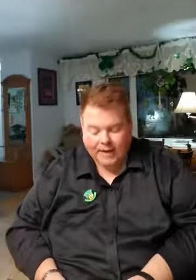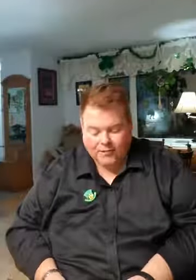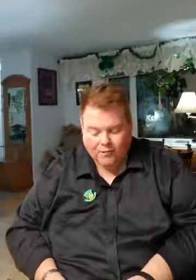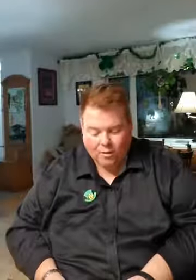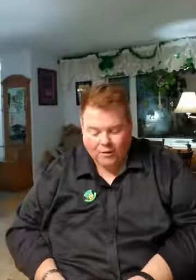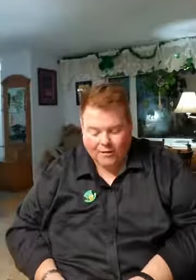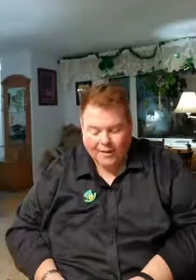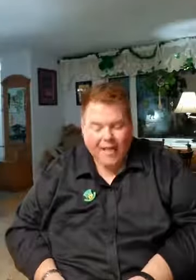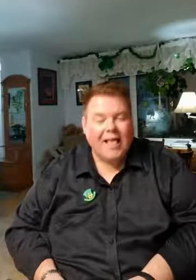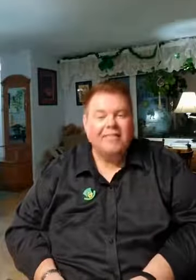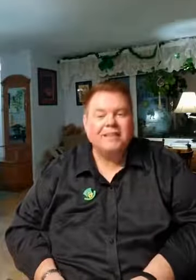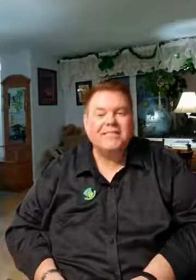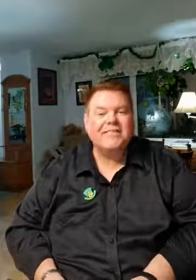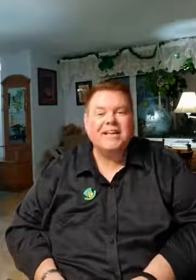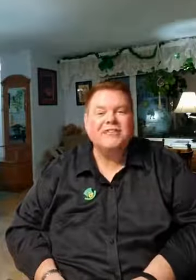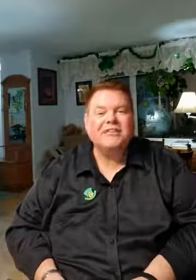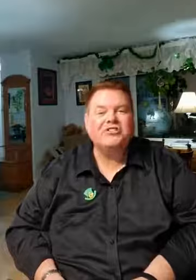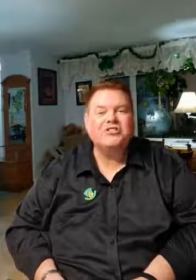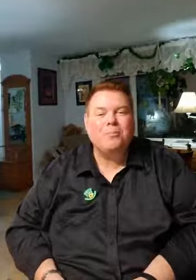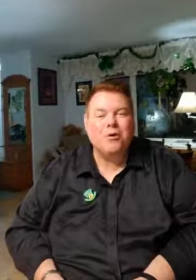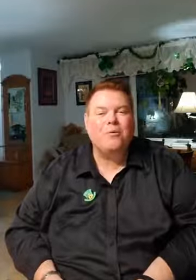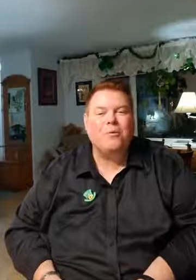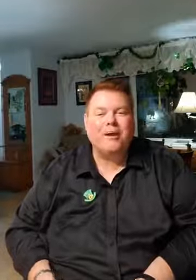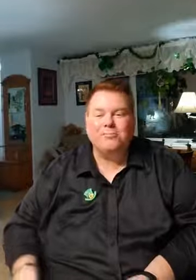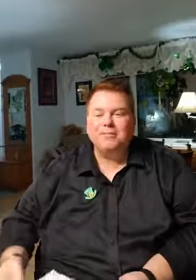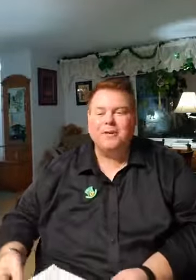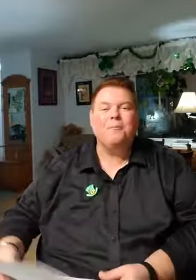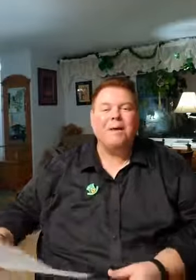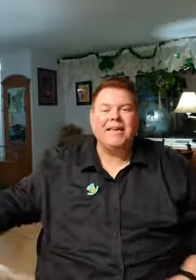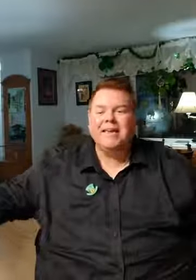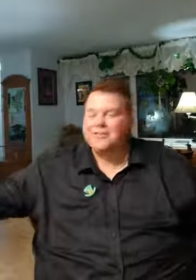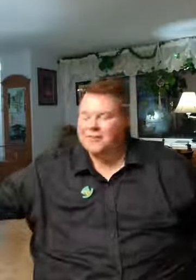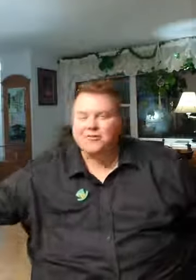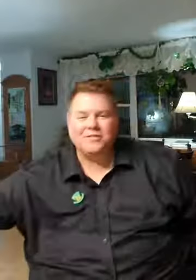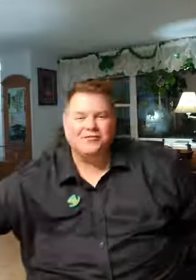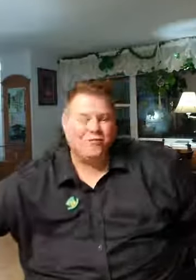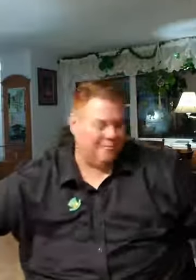1994. Let's sing this superb arrangement by Keith Christopher.